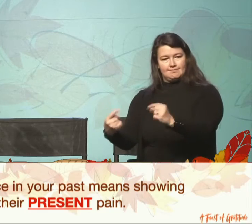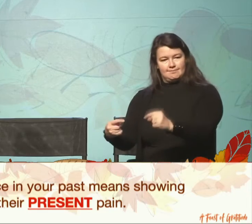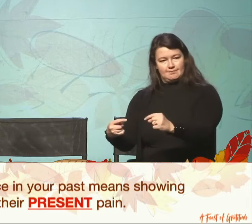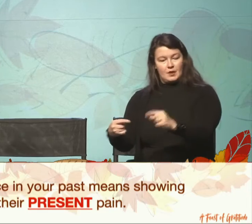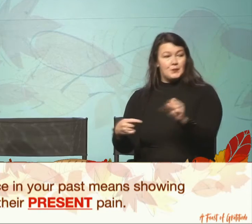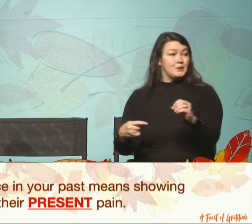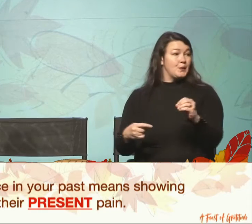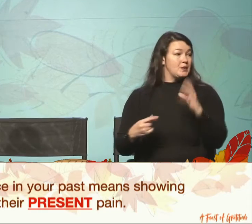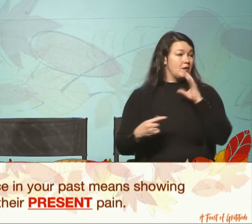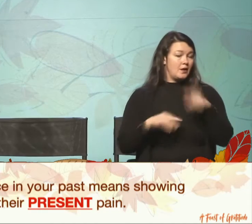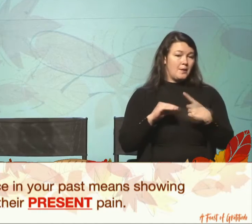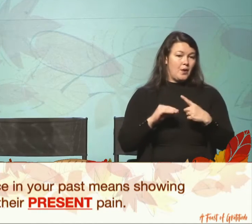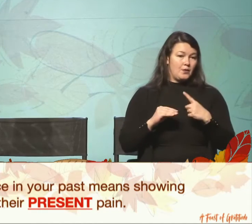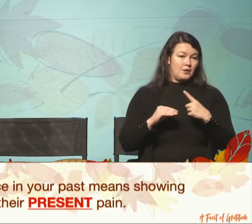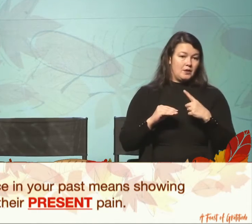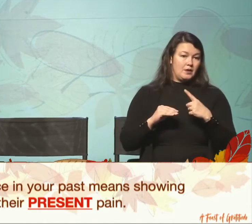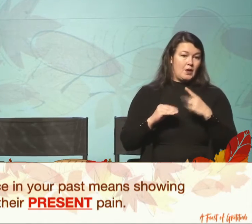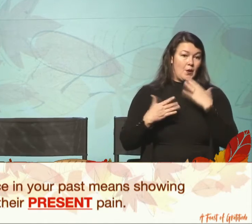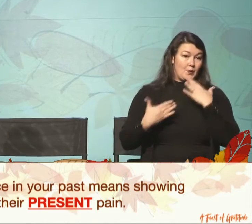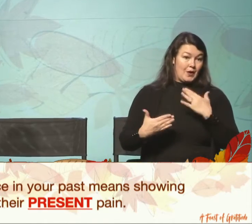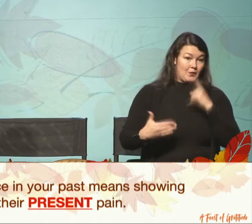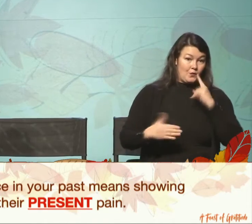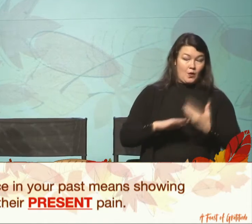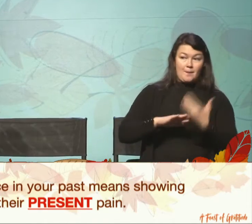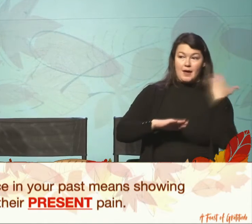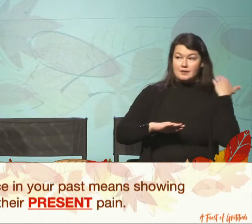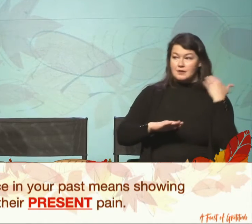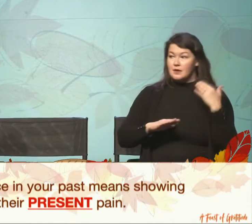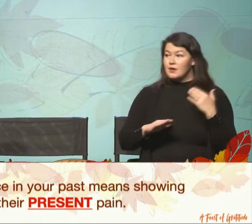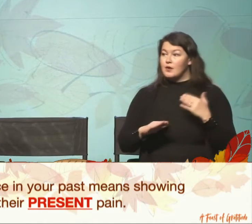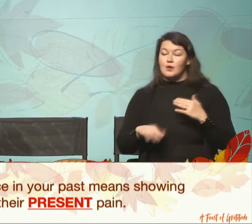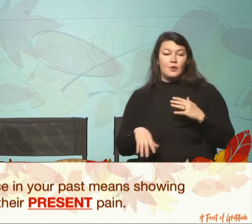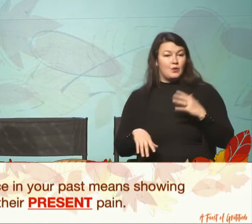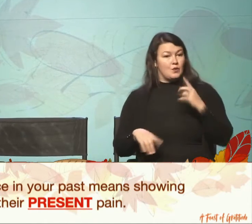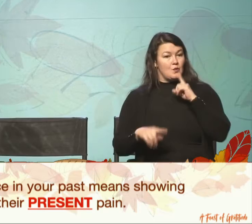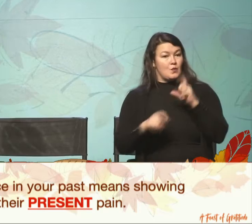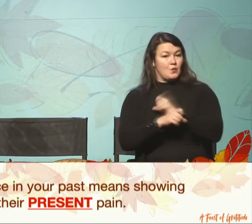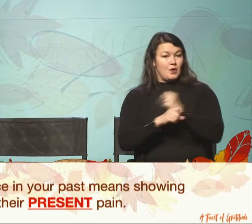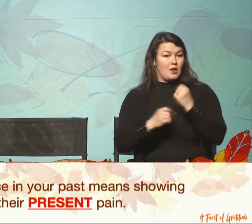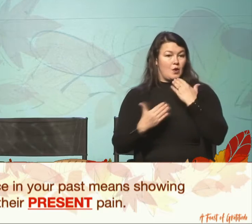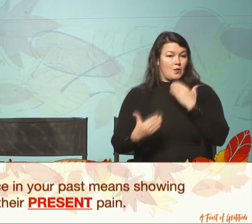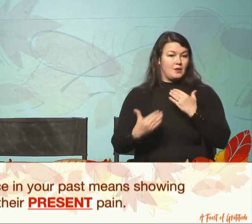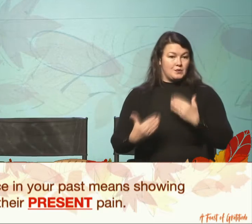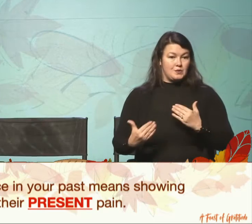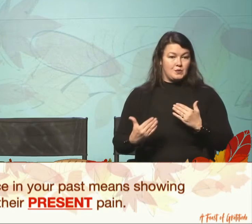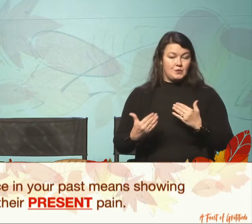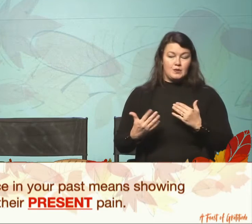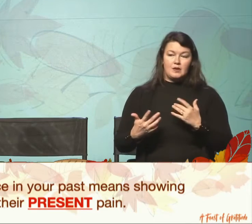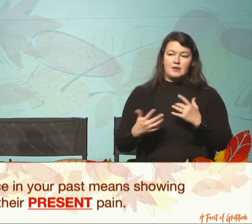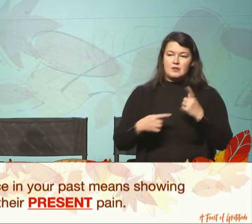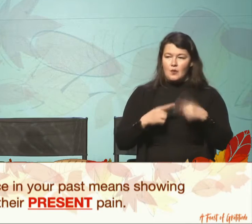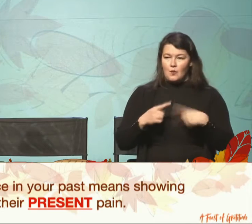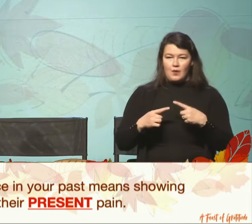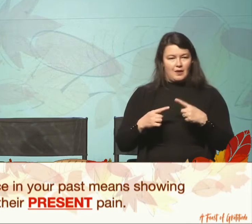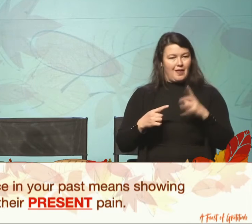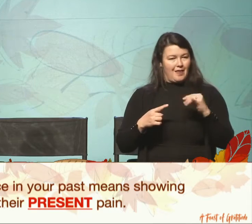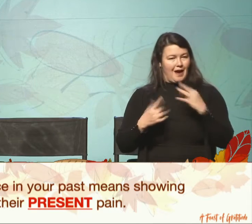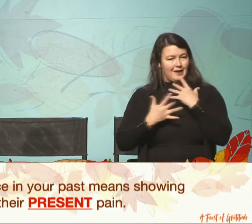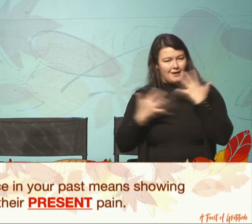So when we talk about gratitude for the past, the fruit of that, the real gratitude, is when it becomes kindness that